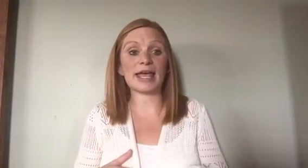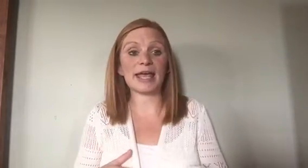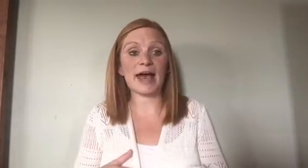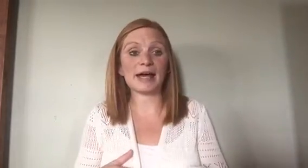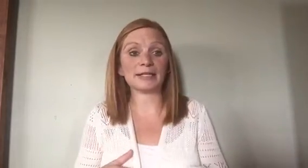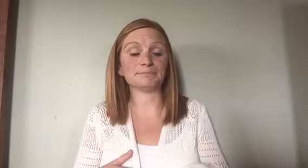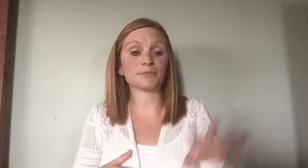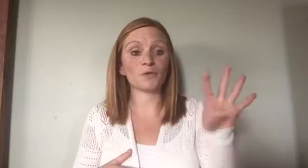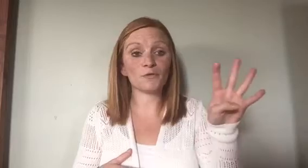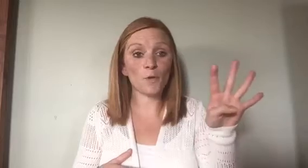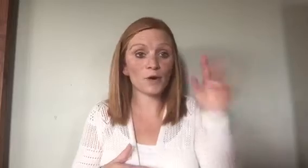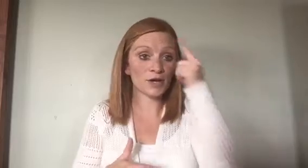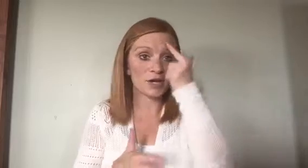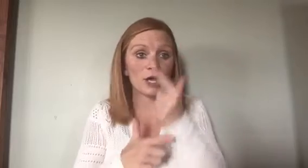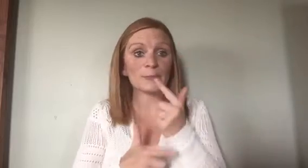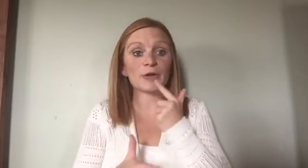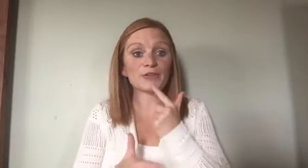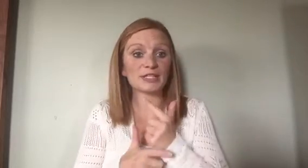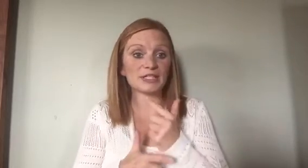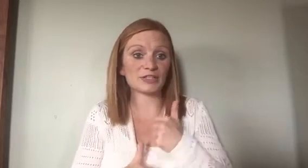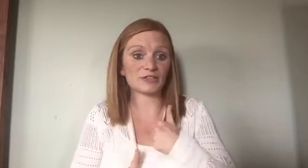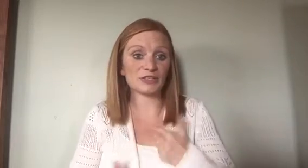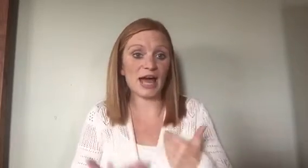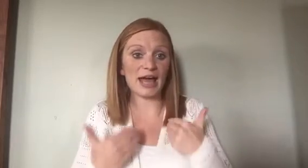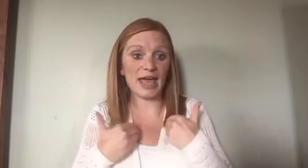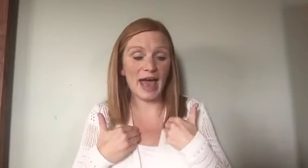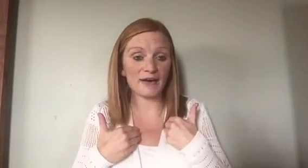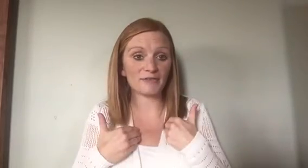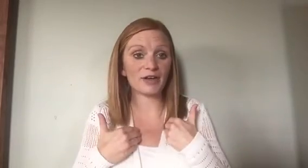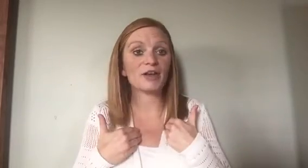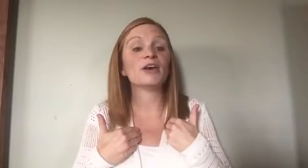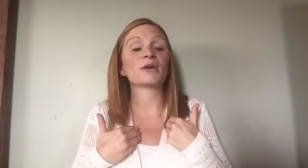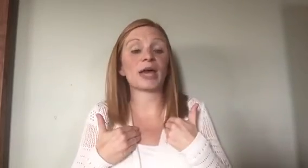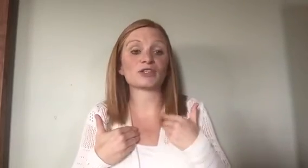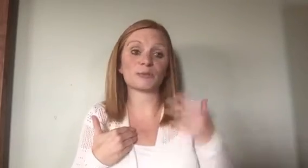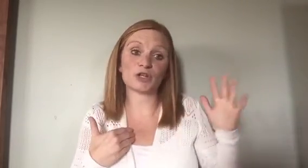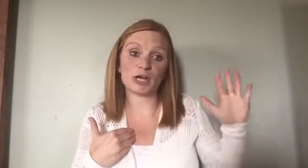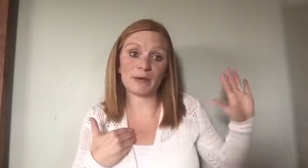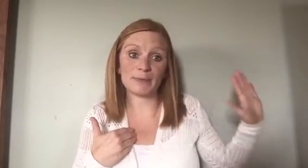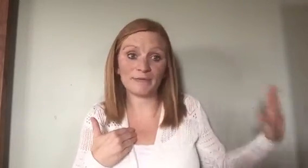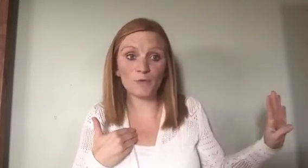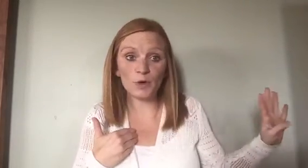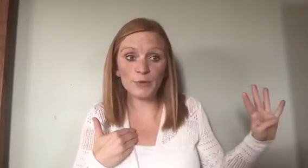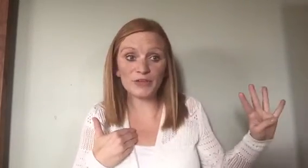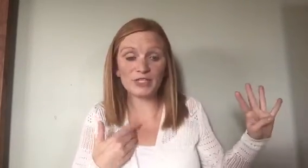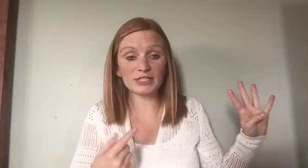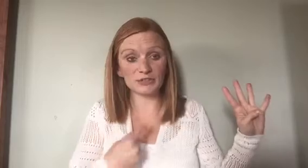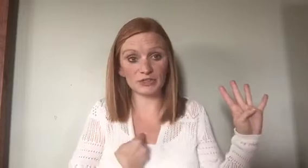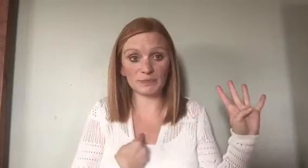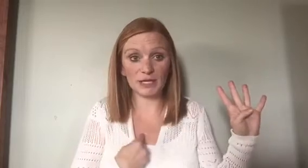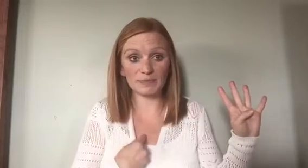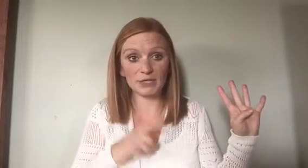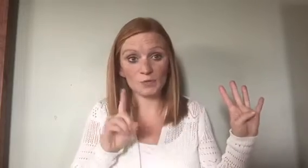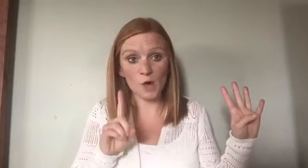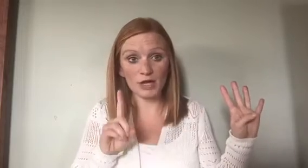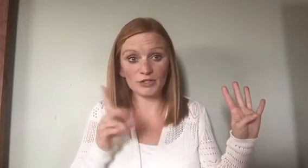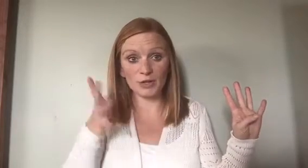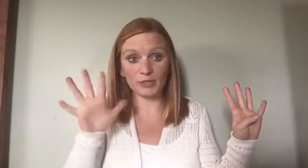say 4 brothers and sisters I have. Okay, so I'm going to talk about my 4 brothers and sisters plus me is 1, so I'm going to